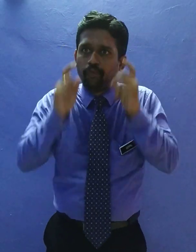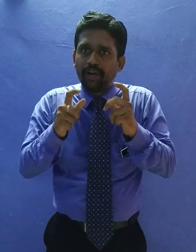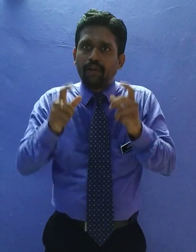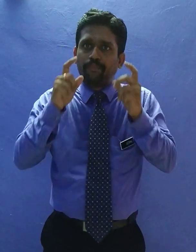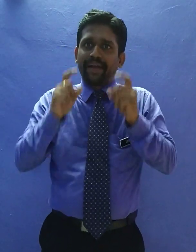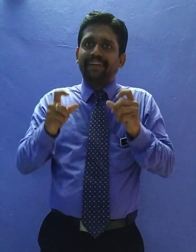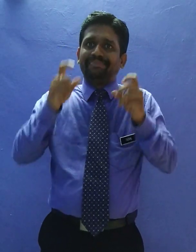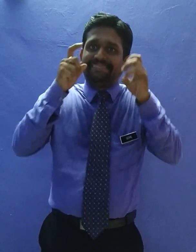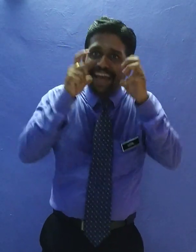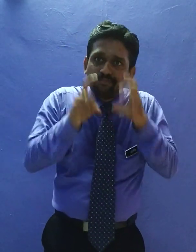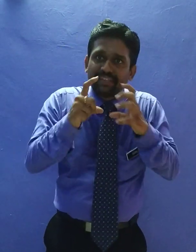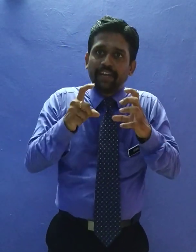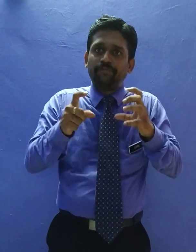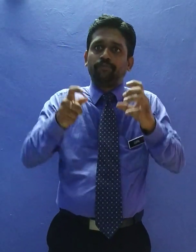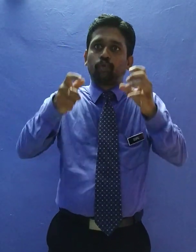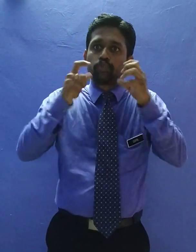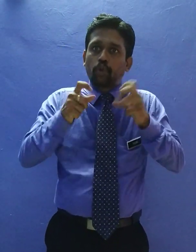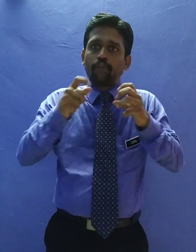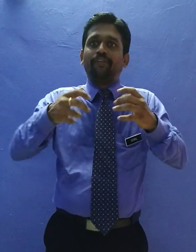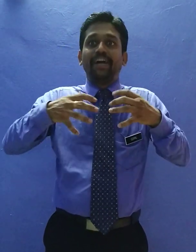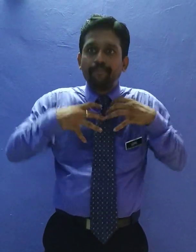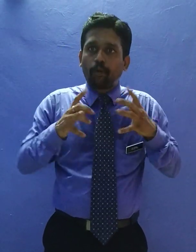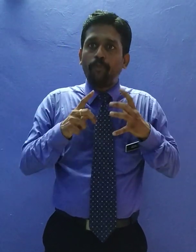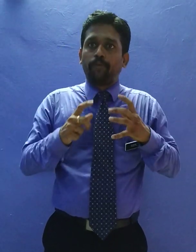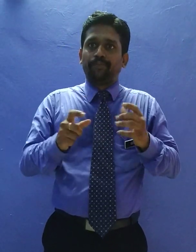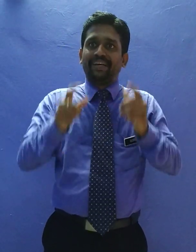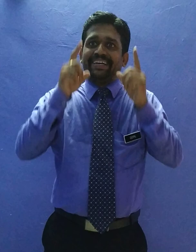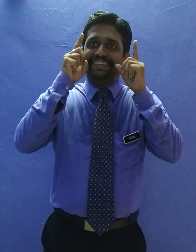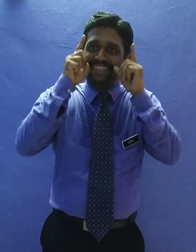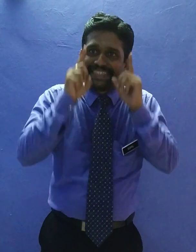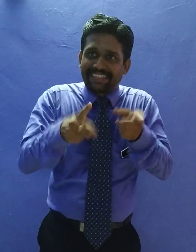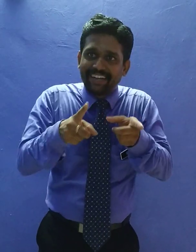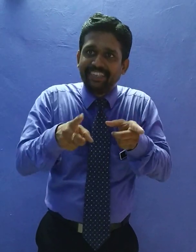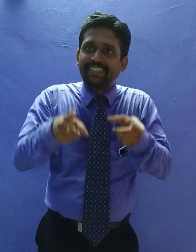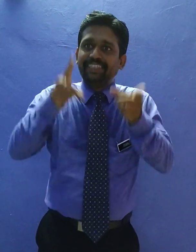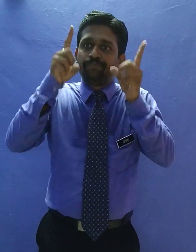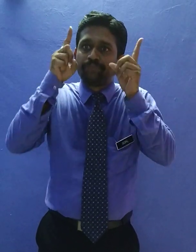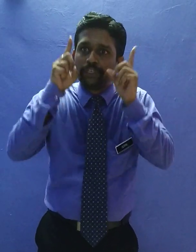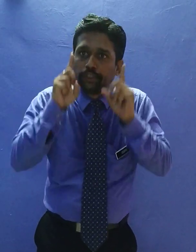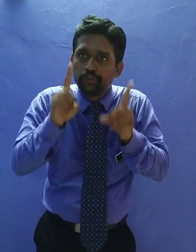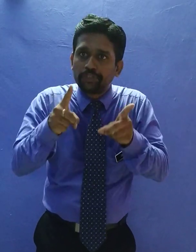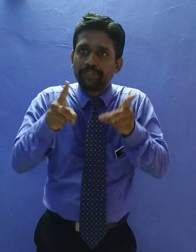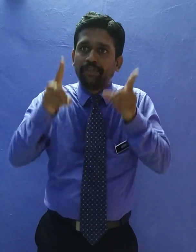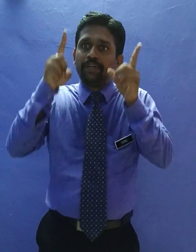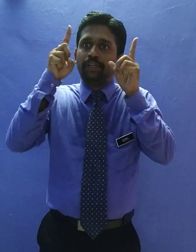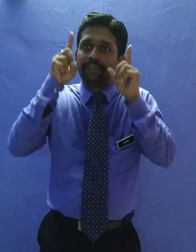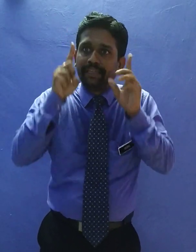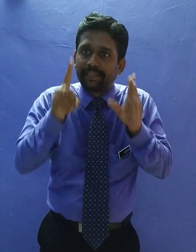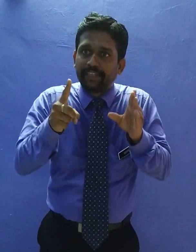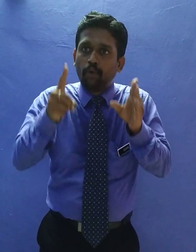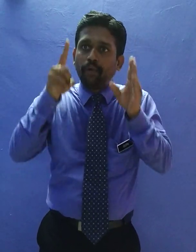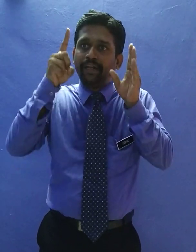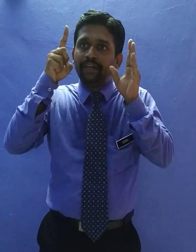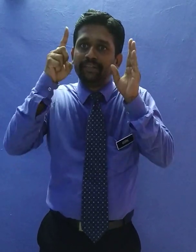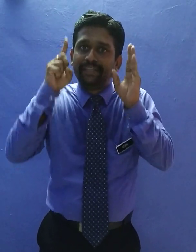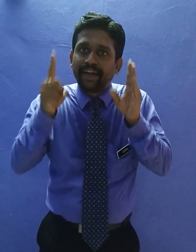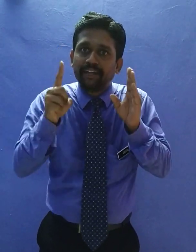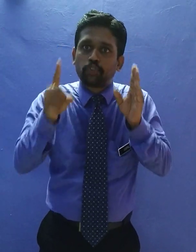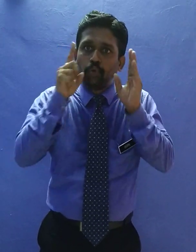work by themselves to solve a problem. This strategy uses the theory that